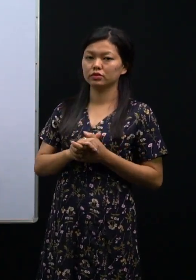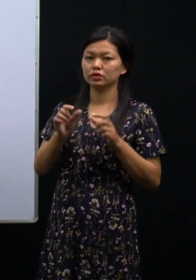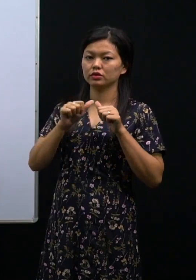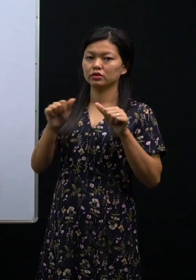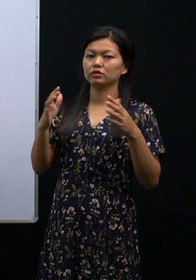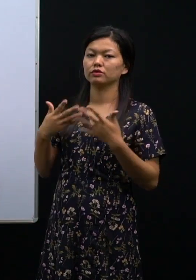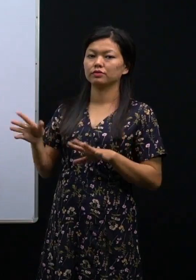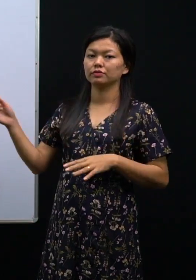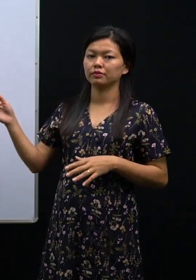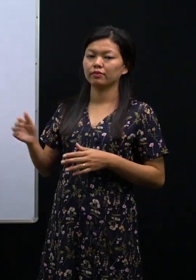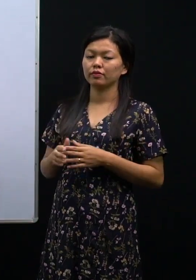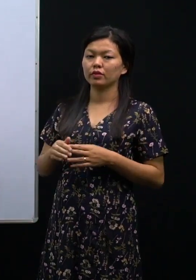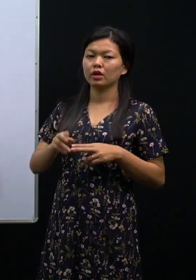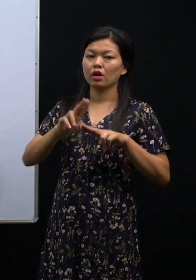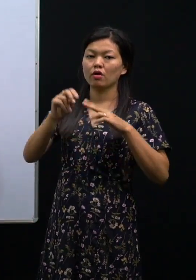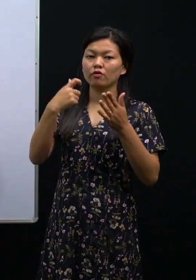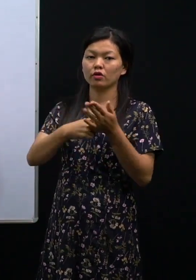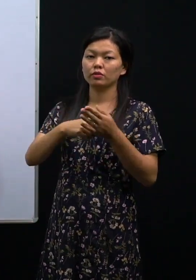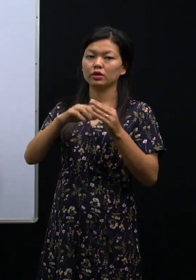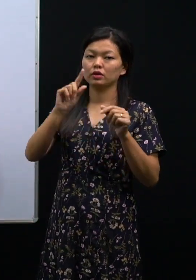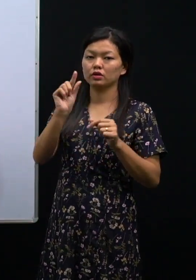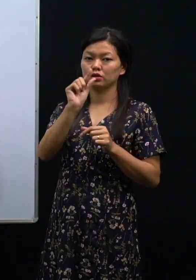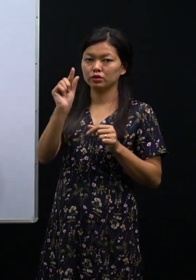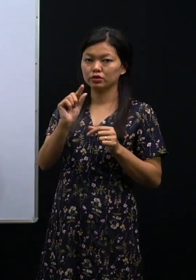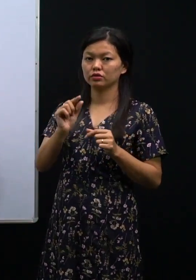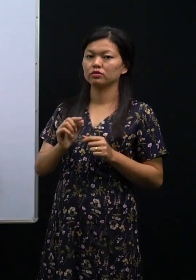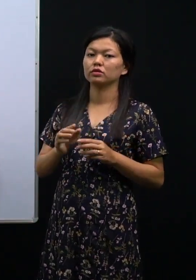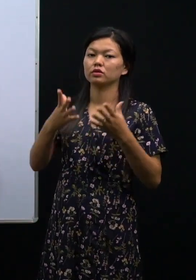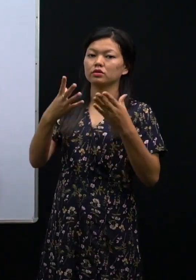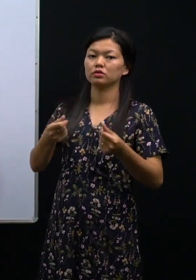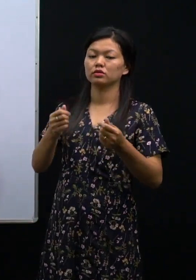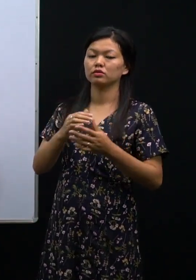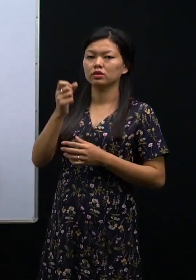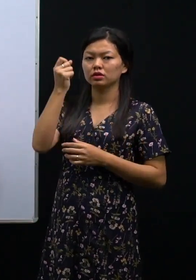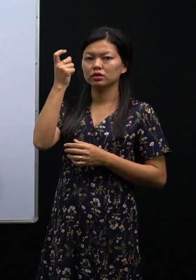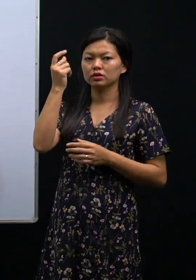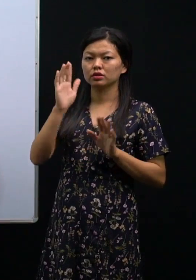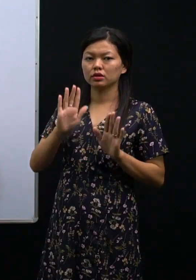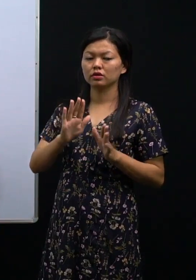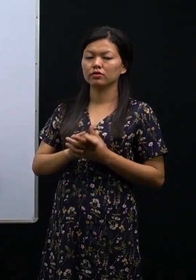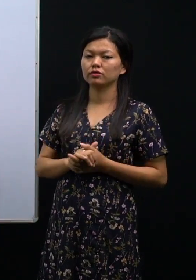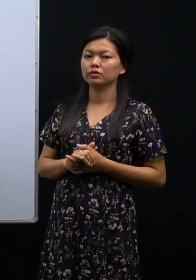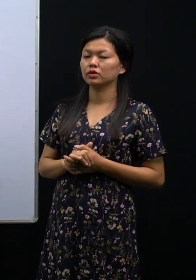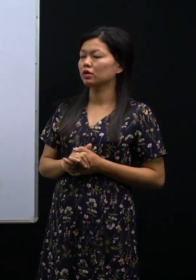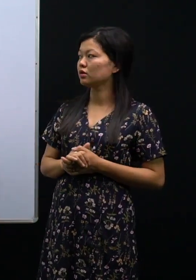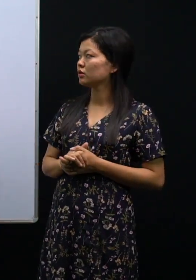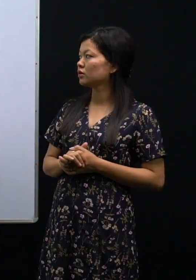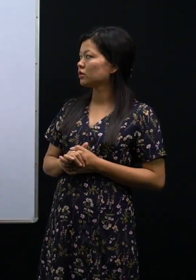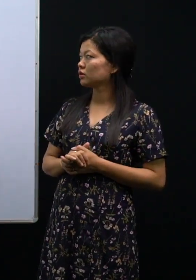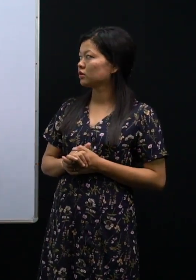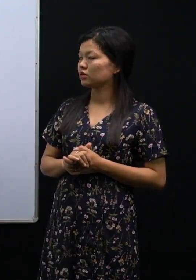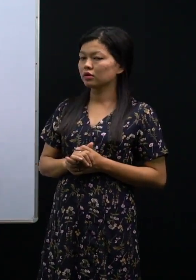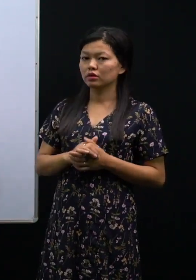answer, applying this formula, clear? Understand? So, there is expanding form by product